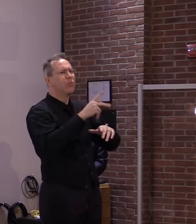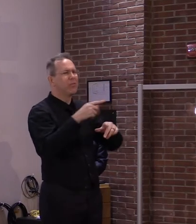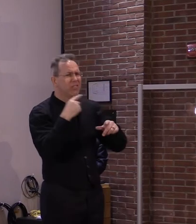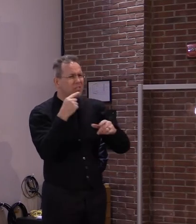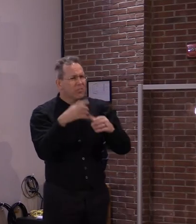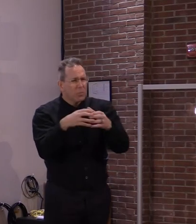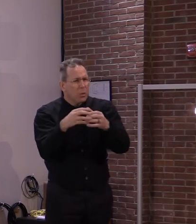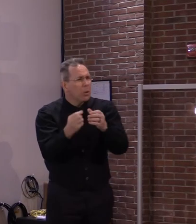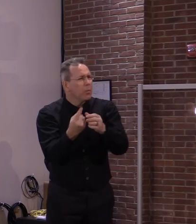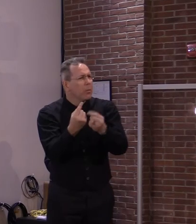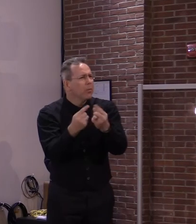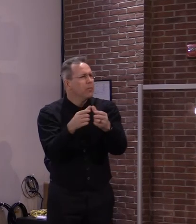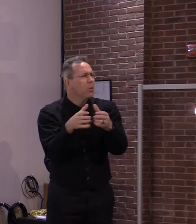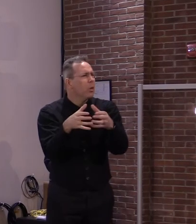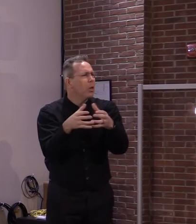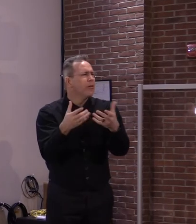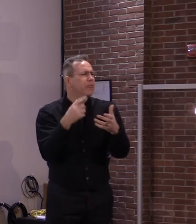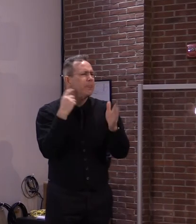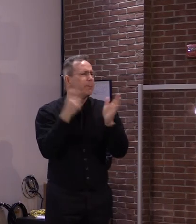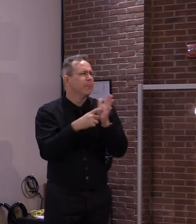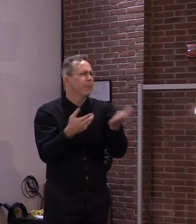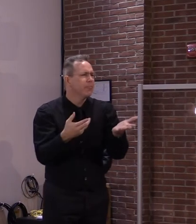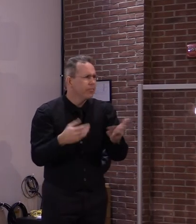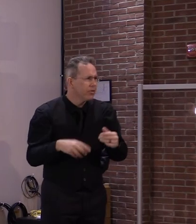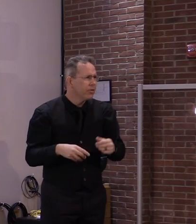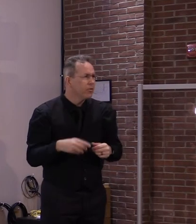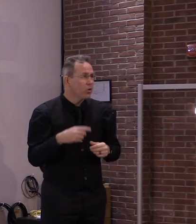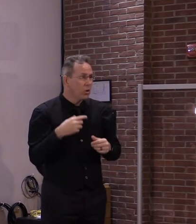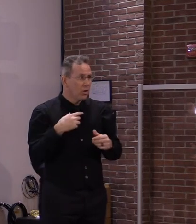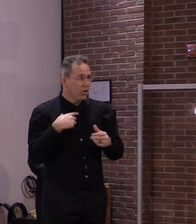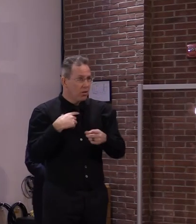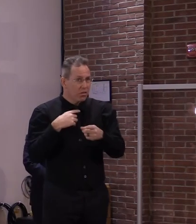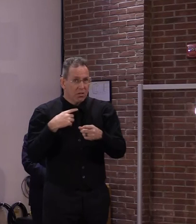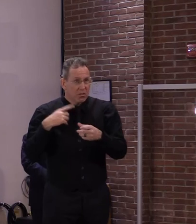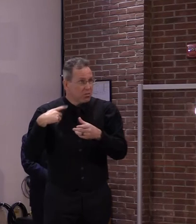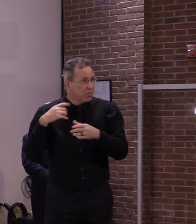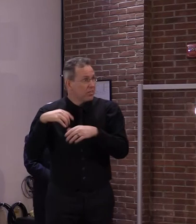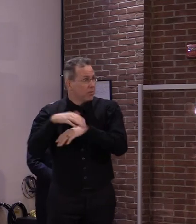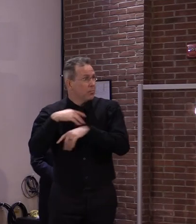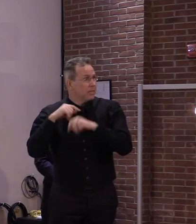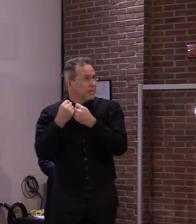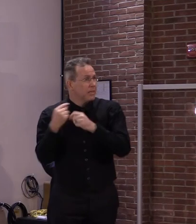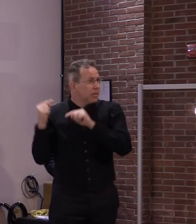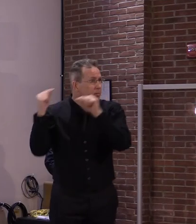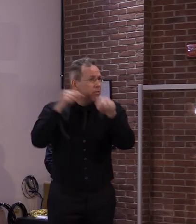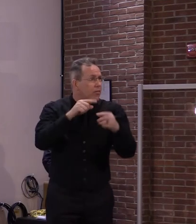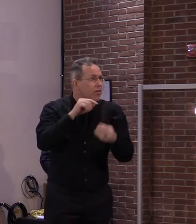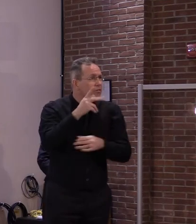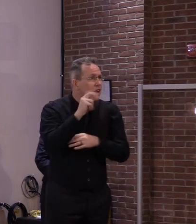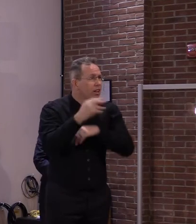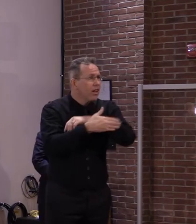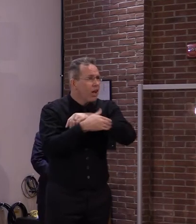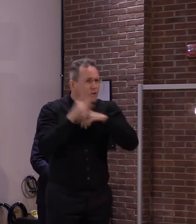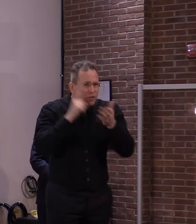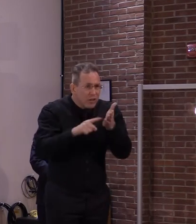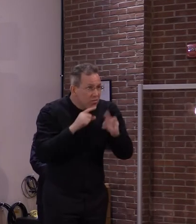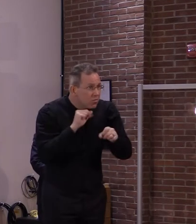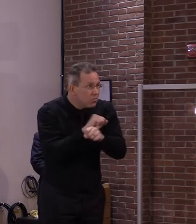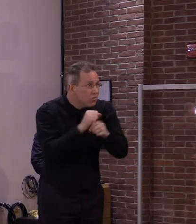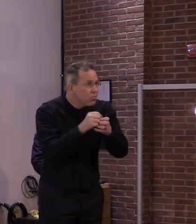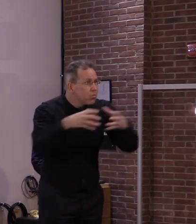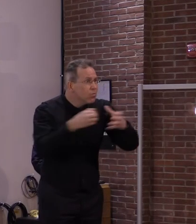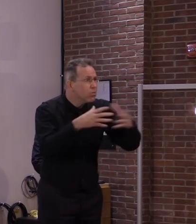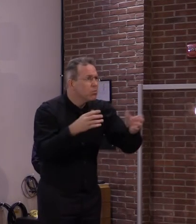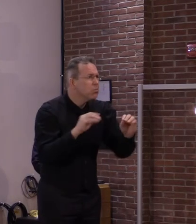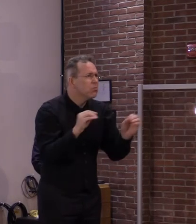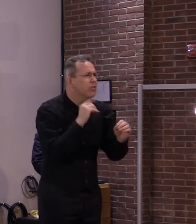they have any other insight into that and report back but i'm not seeing large outbreaks that are going to help